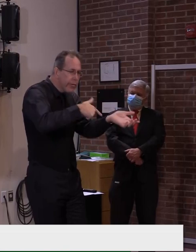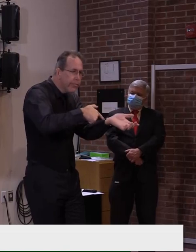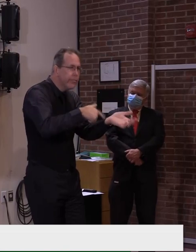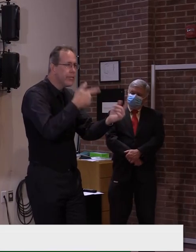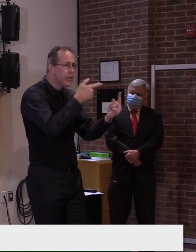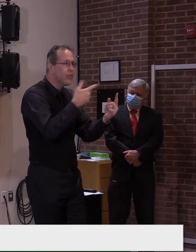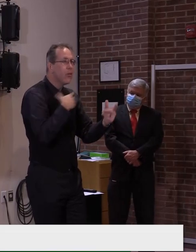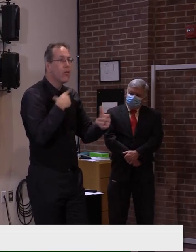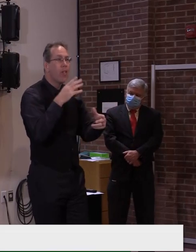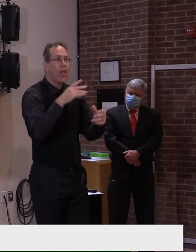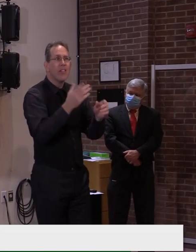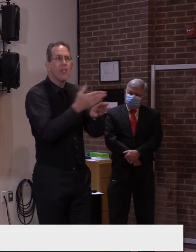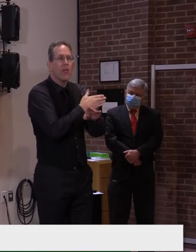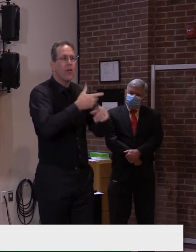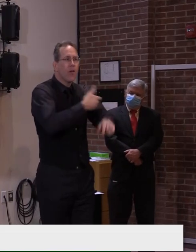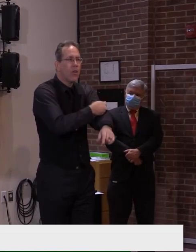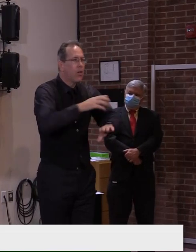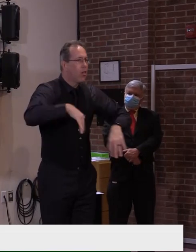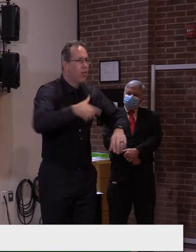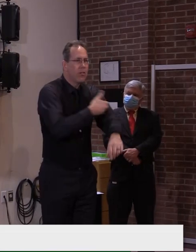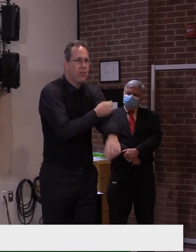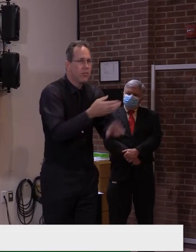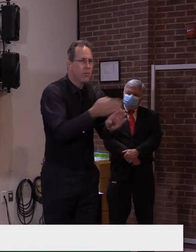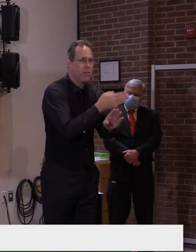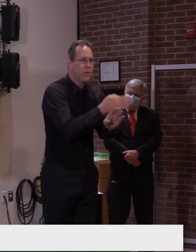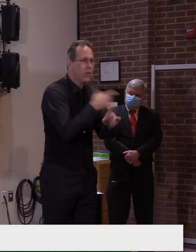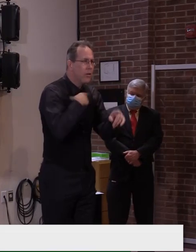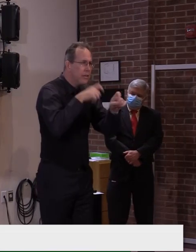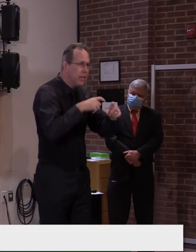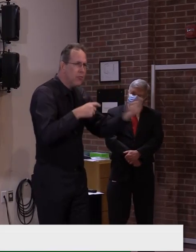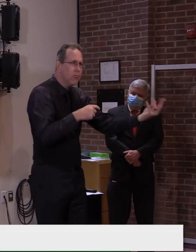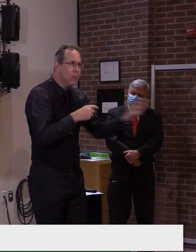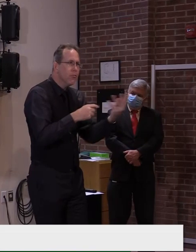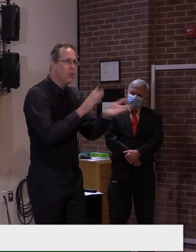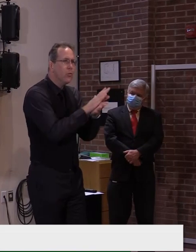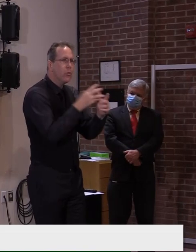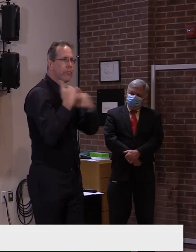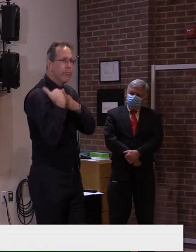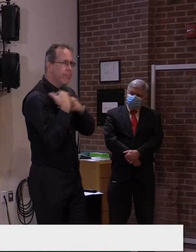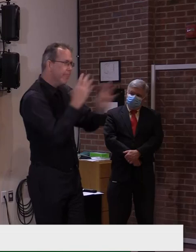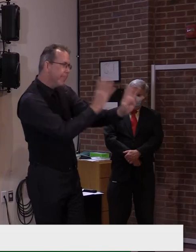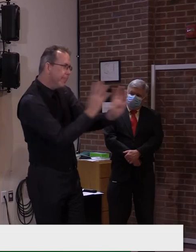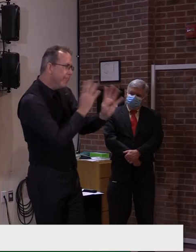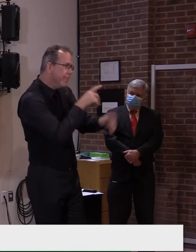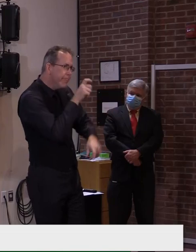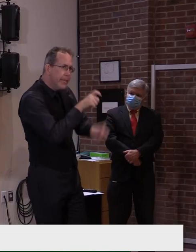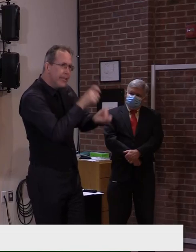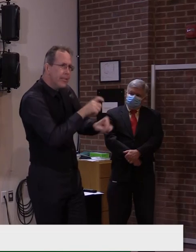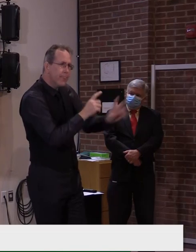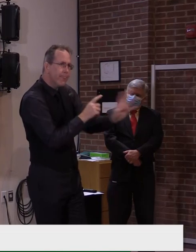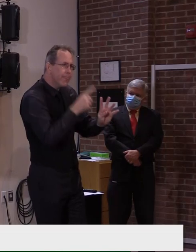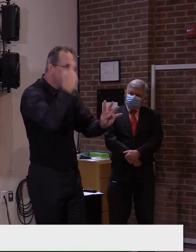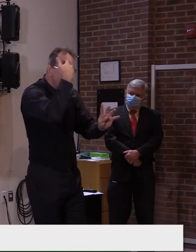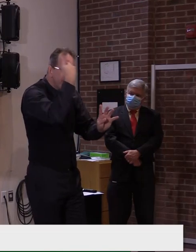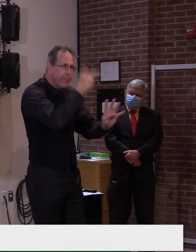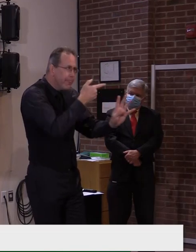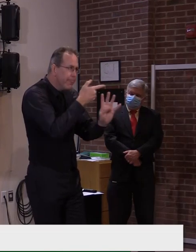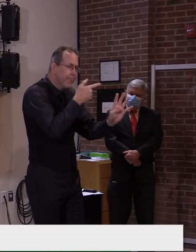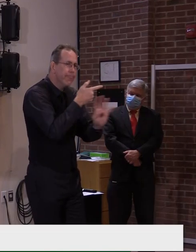We had that sort of initial pushback from schools to a certain extent that they were uncomfortable with allowing parents to do the symptom